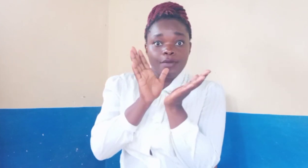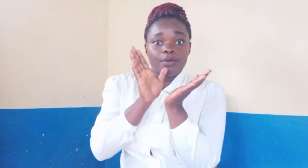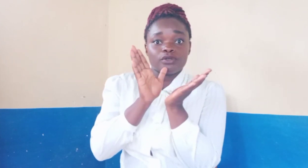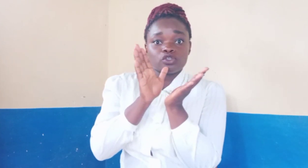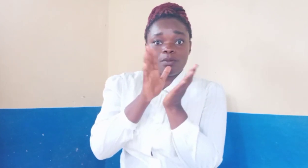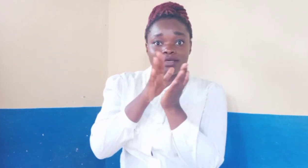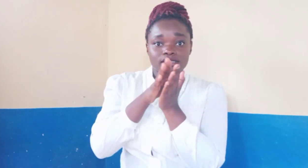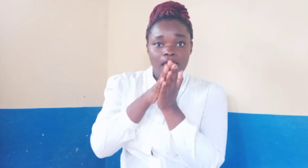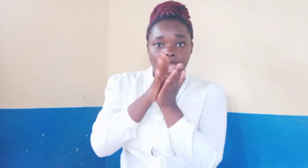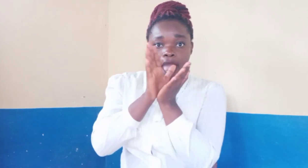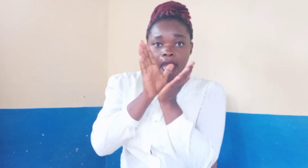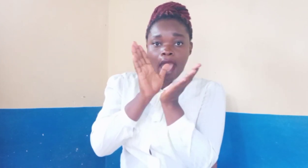Hippopotamus.